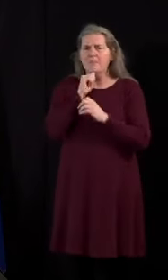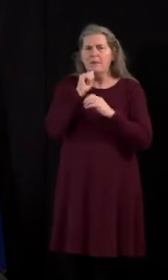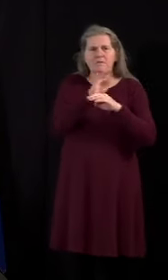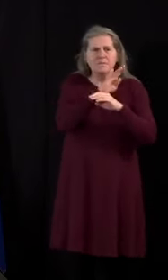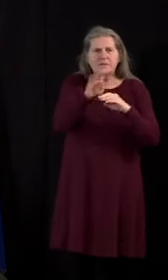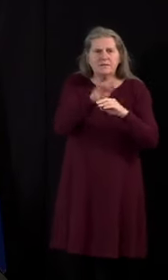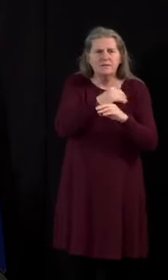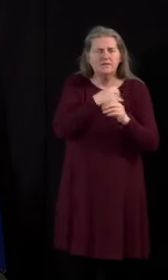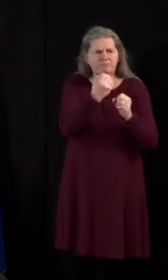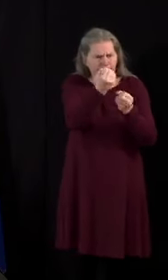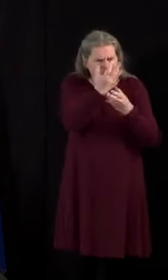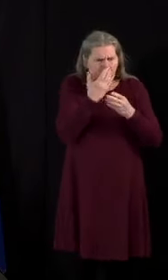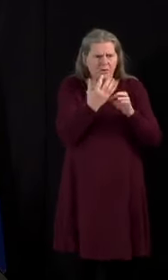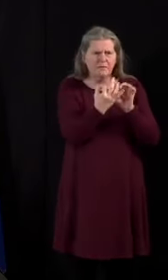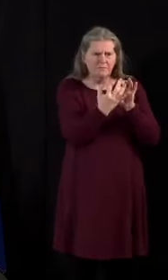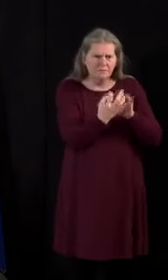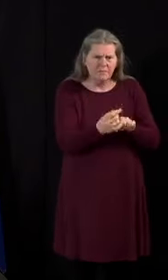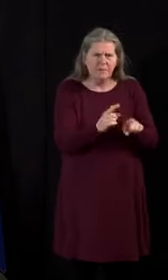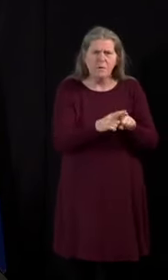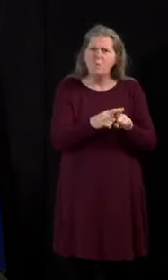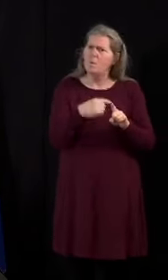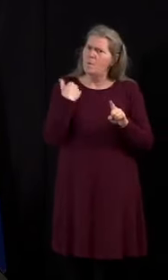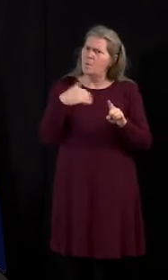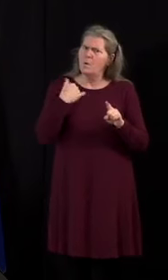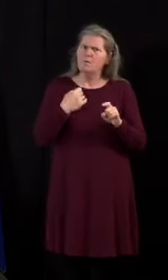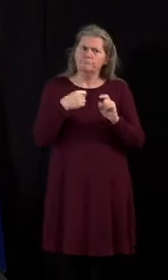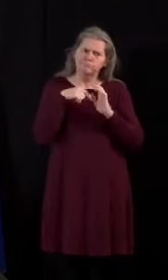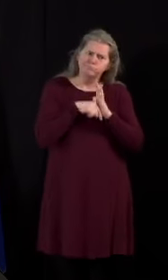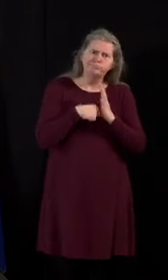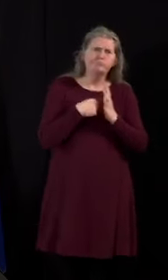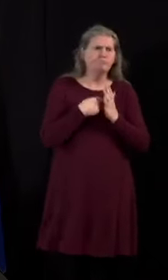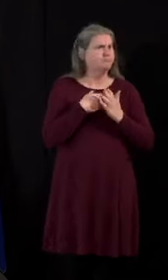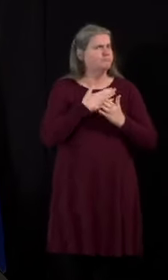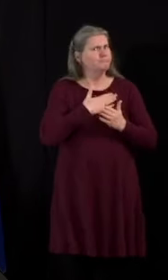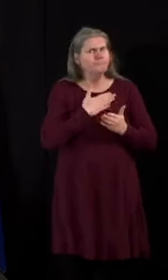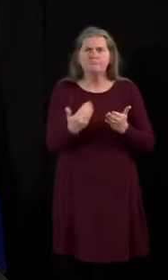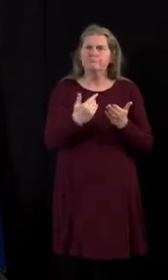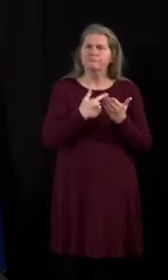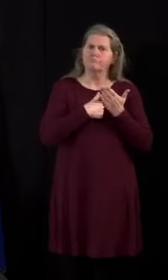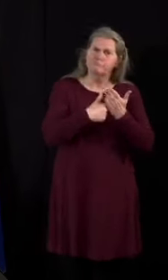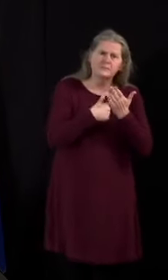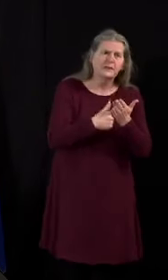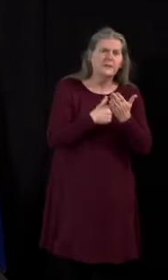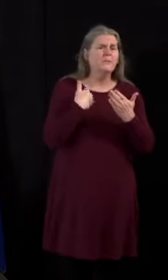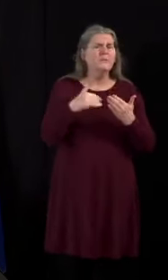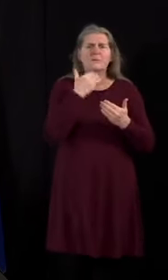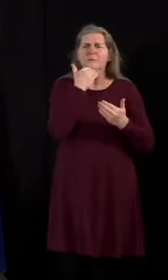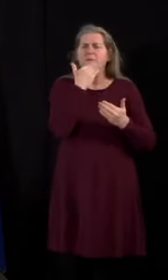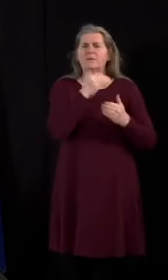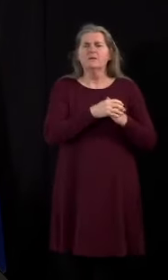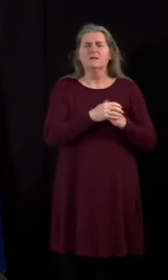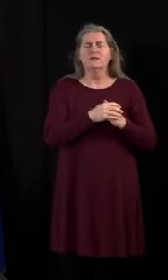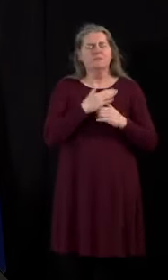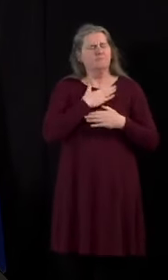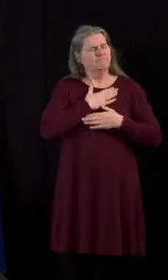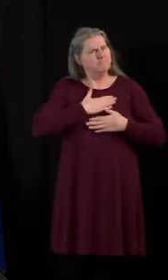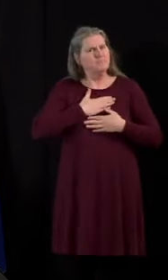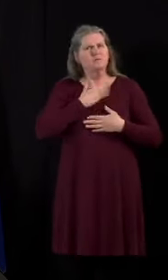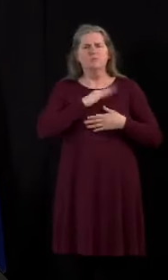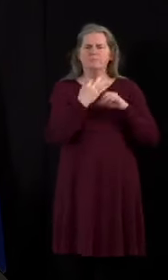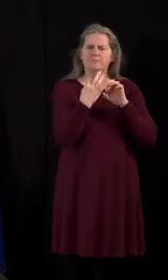sector, some pretty intense conversations and very honest conversations, and truly